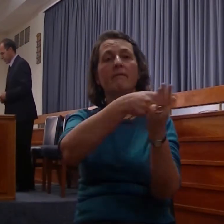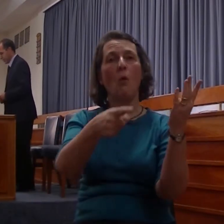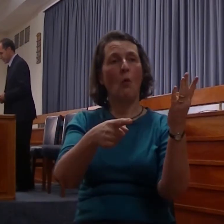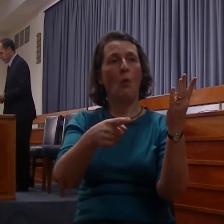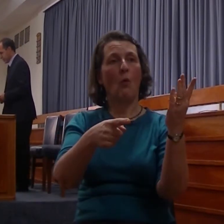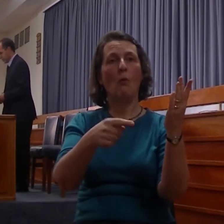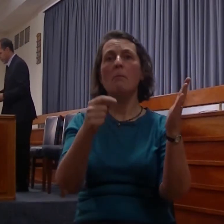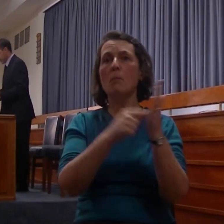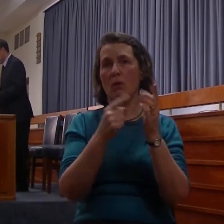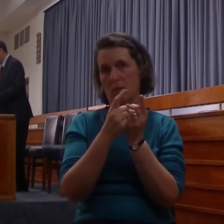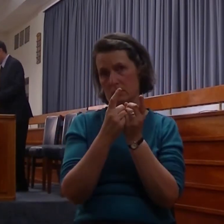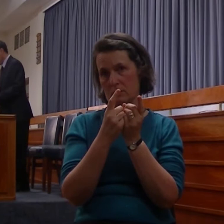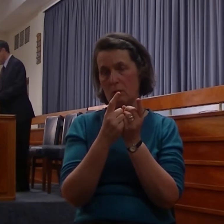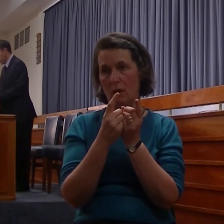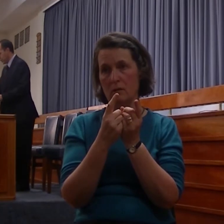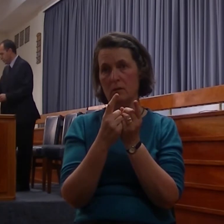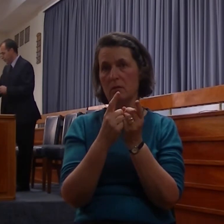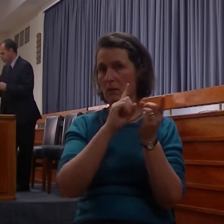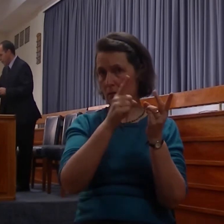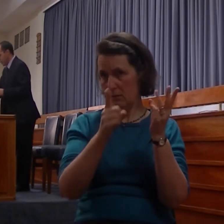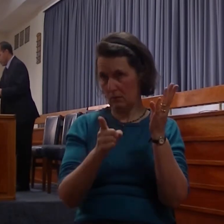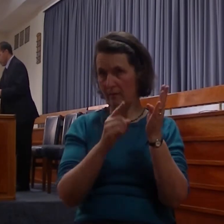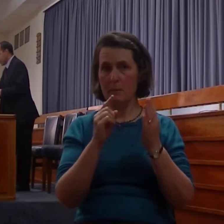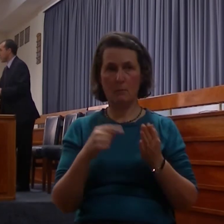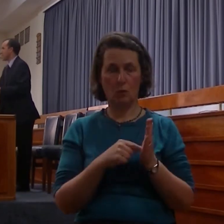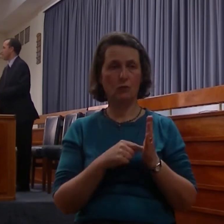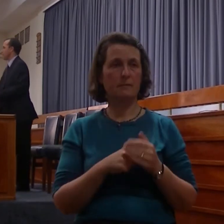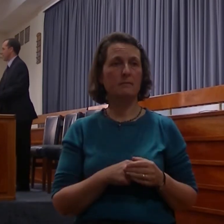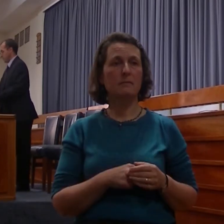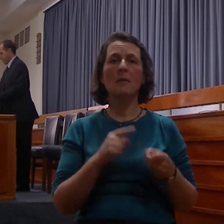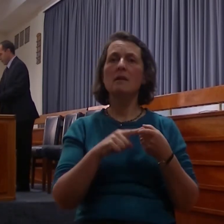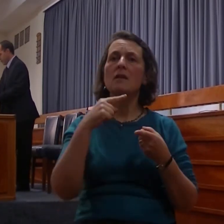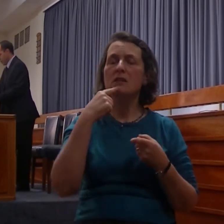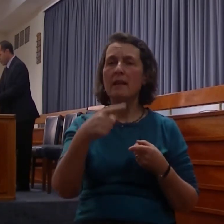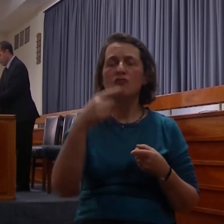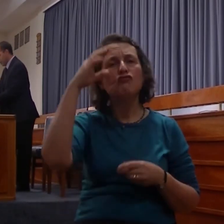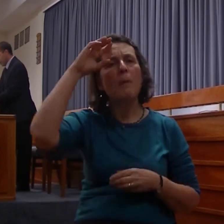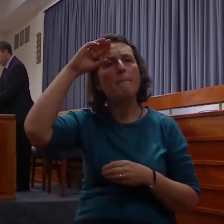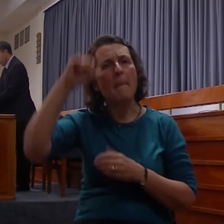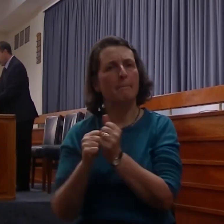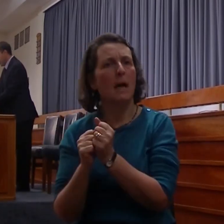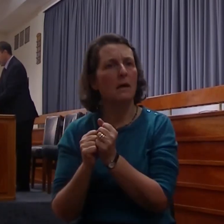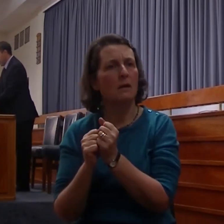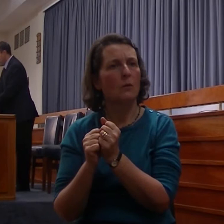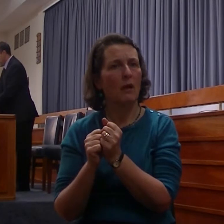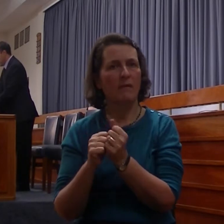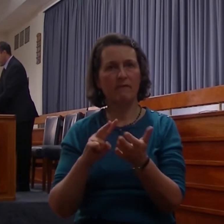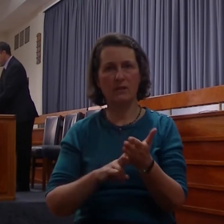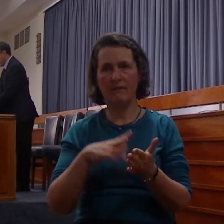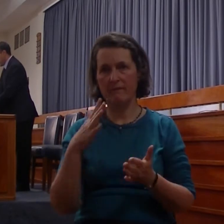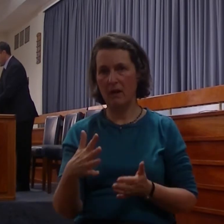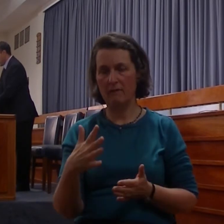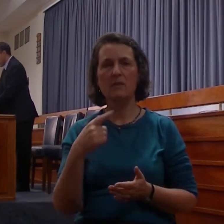hope, the Lord is giving four imperatives in this text, and they are so important.